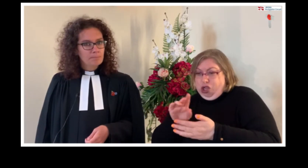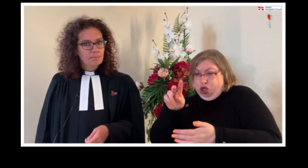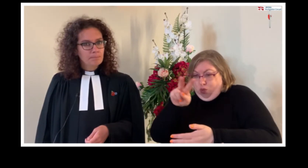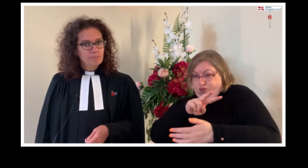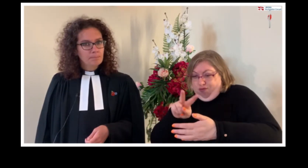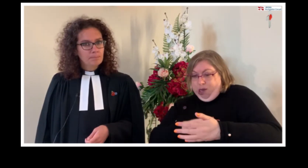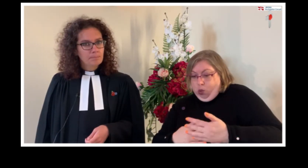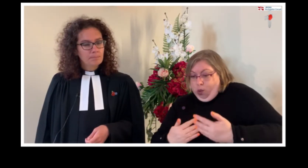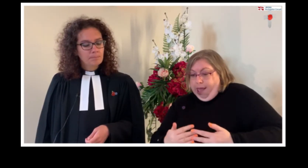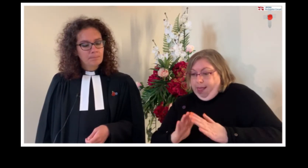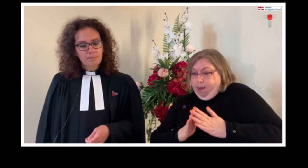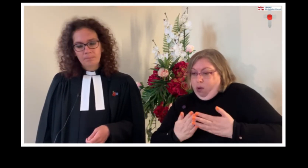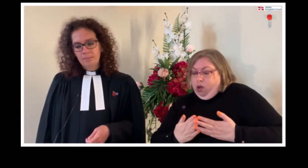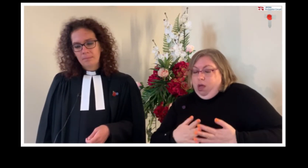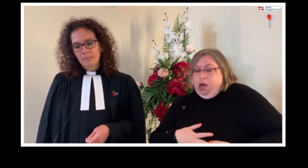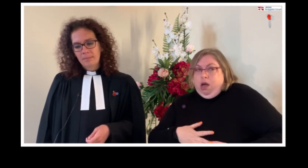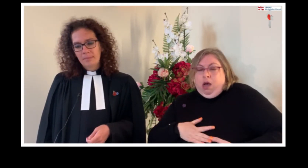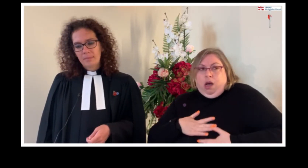possible.